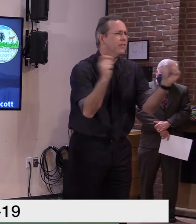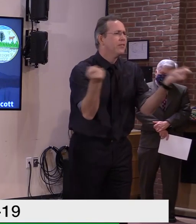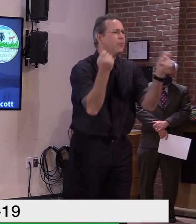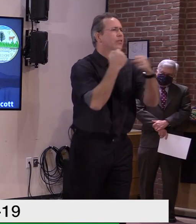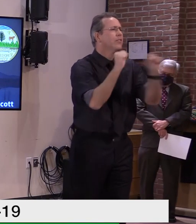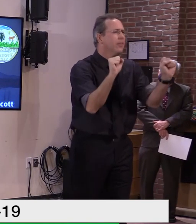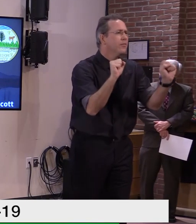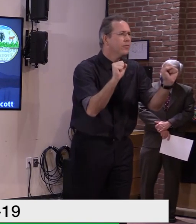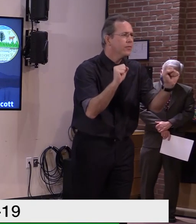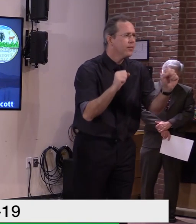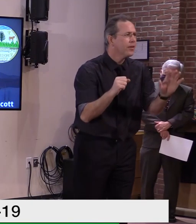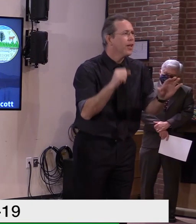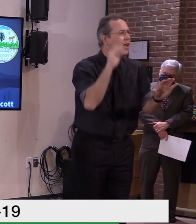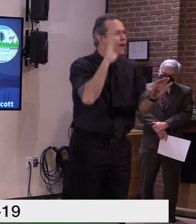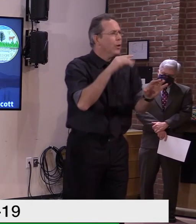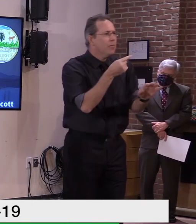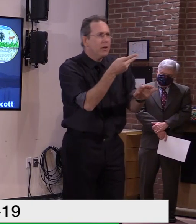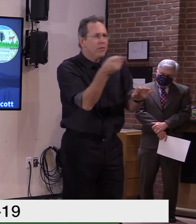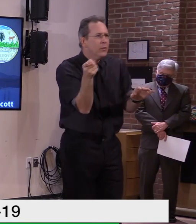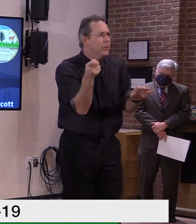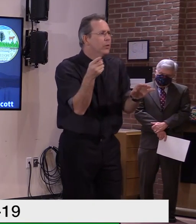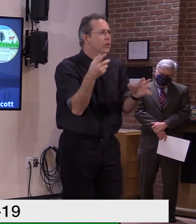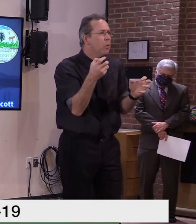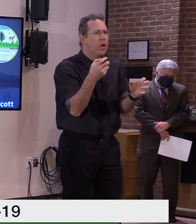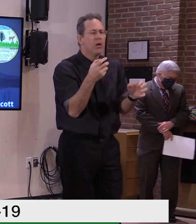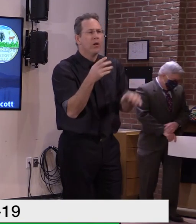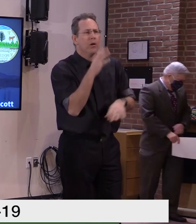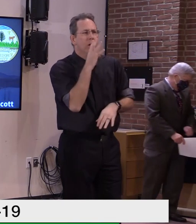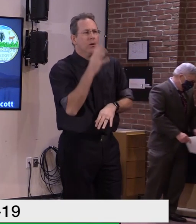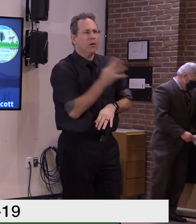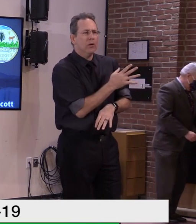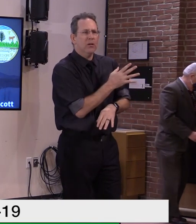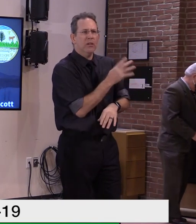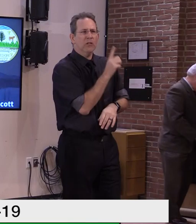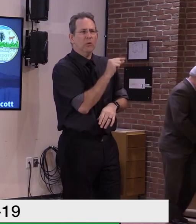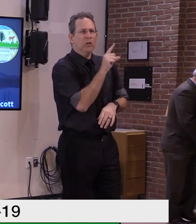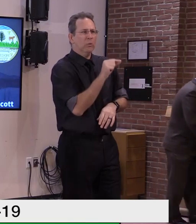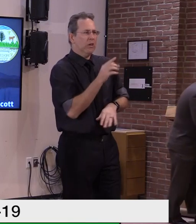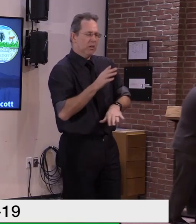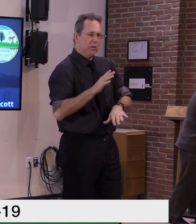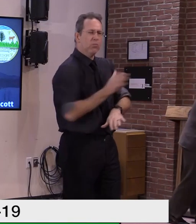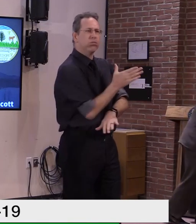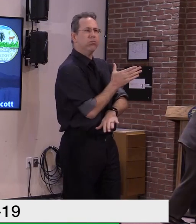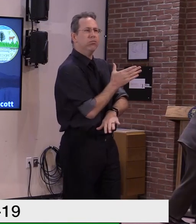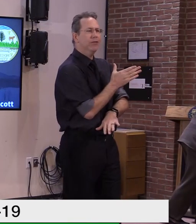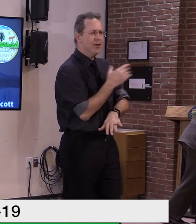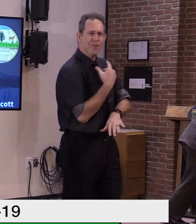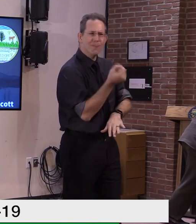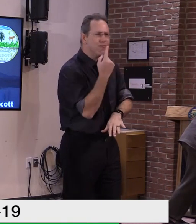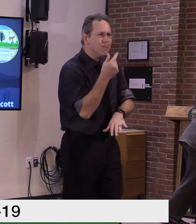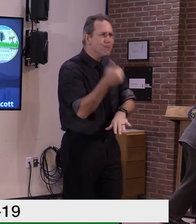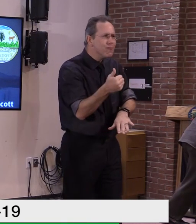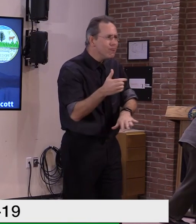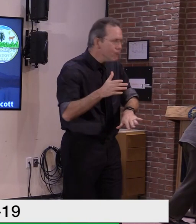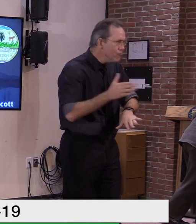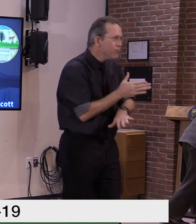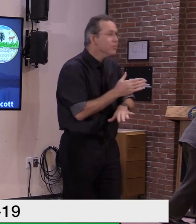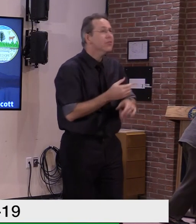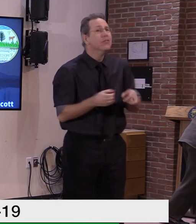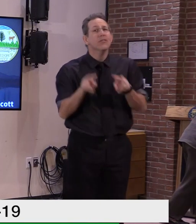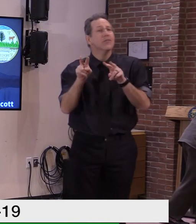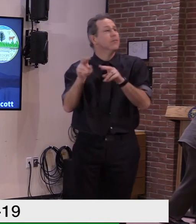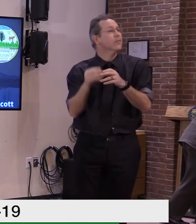that behind us. As we move forward into the new year, let's remember the